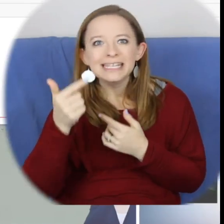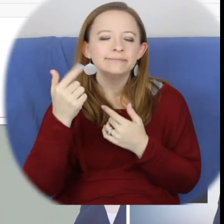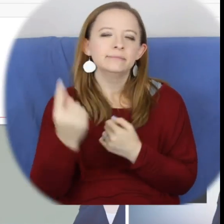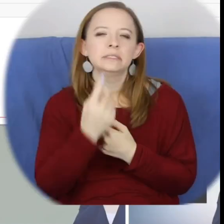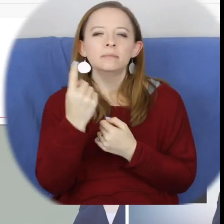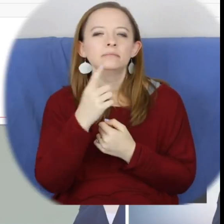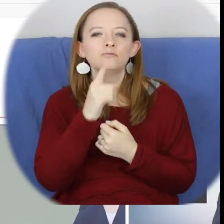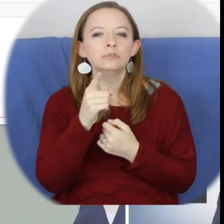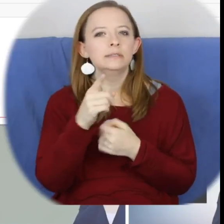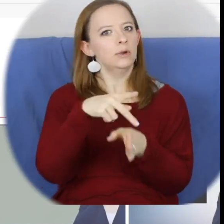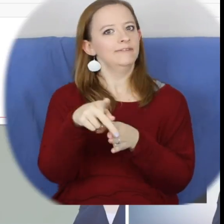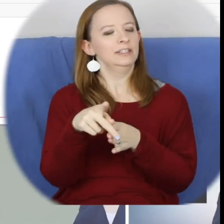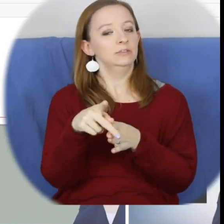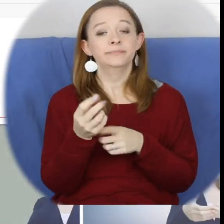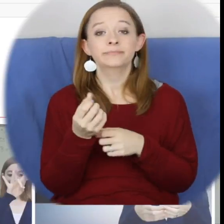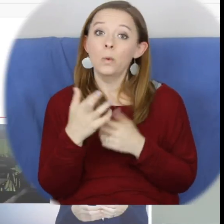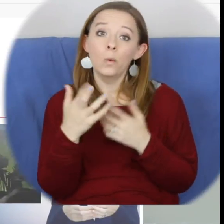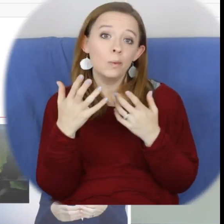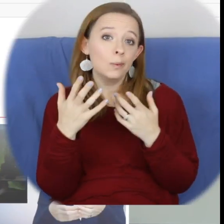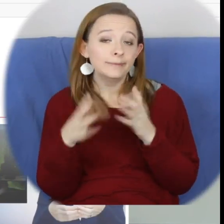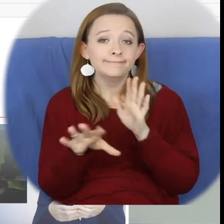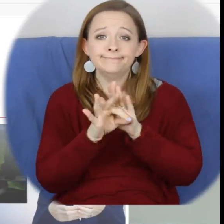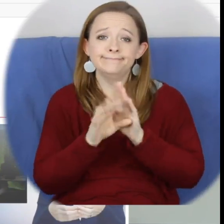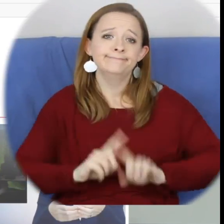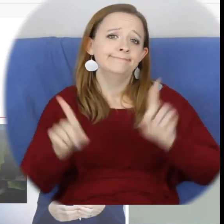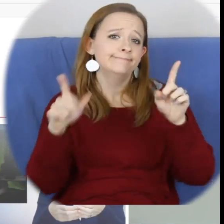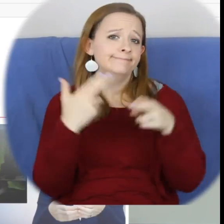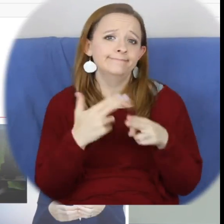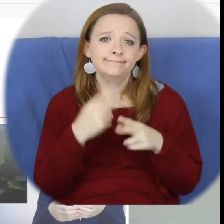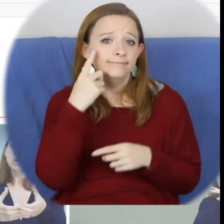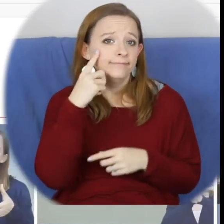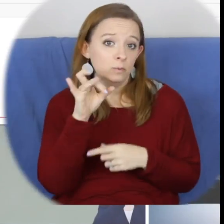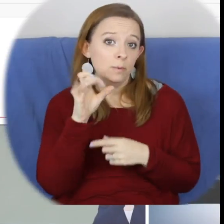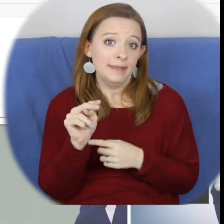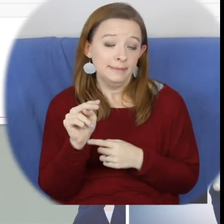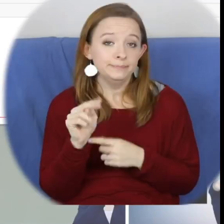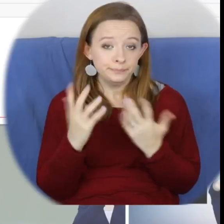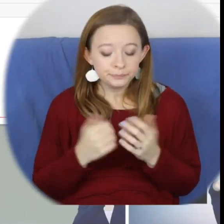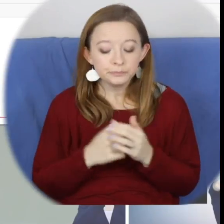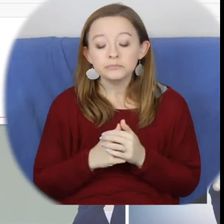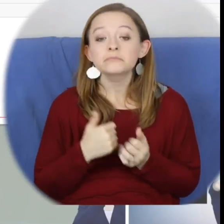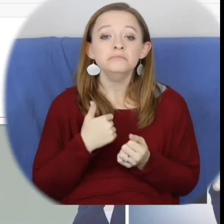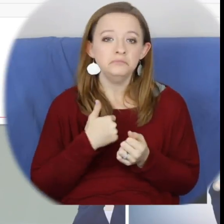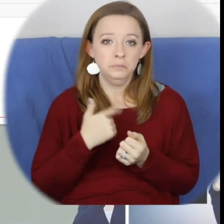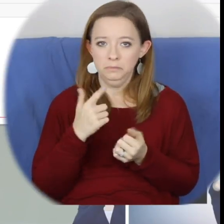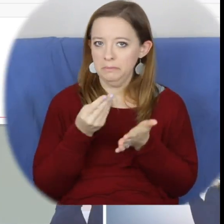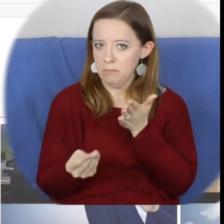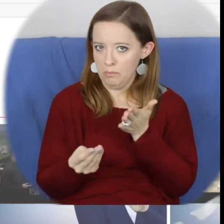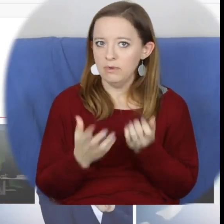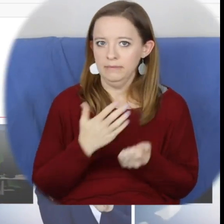interpreter, your last name, or like interpreter Stewardson or something like that, like that's fine too. You don't have to be